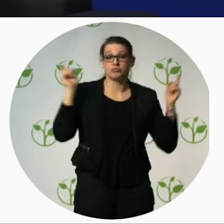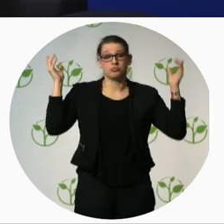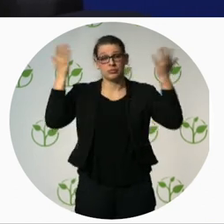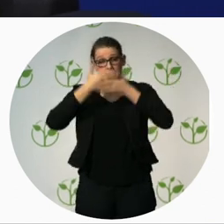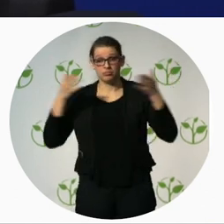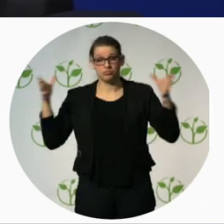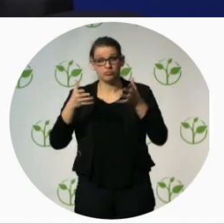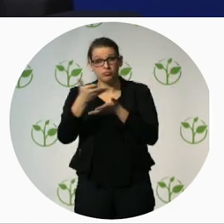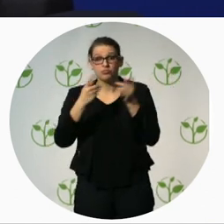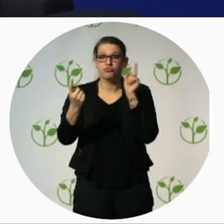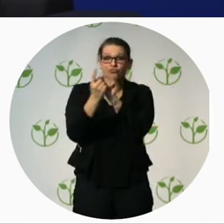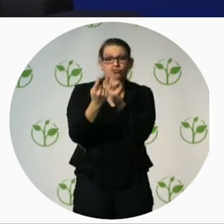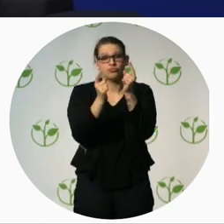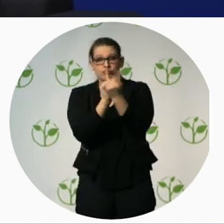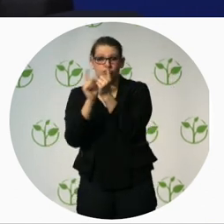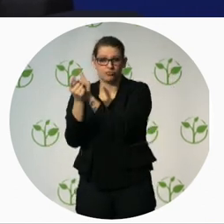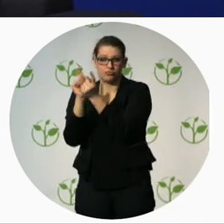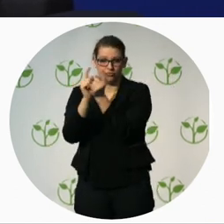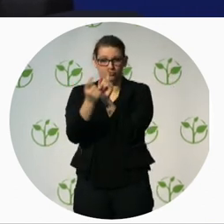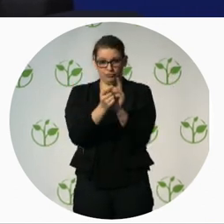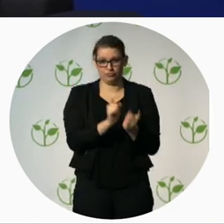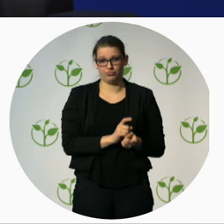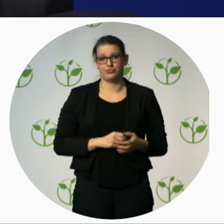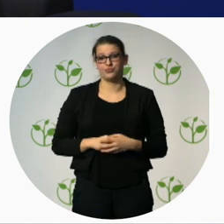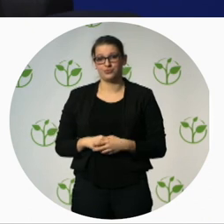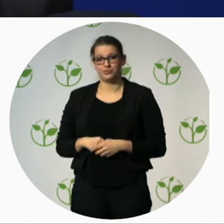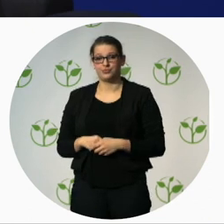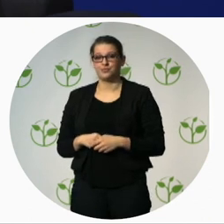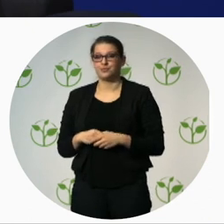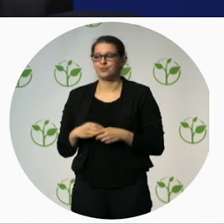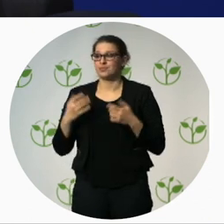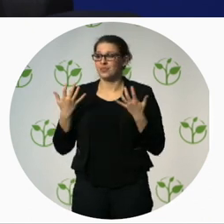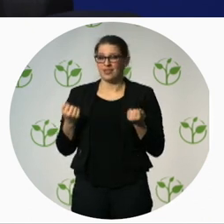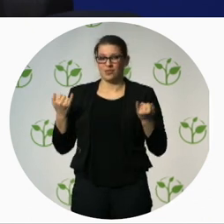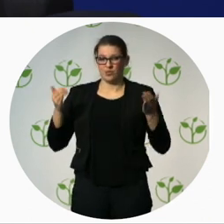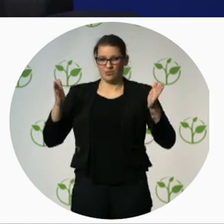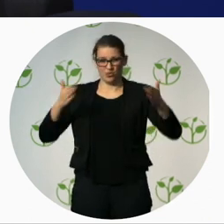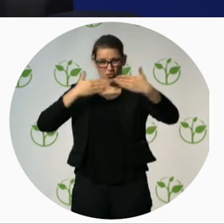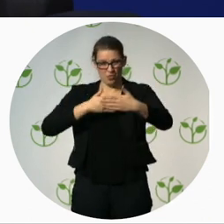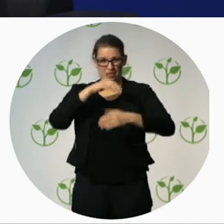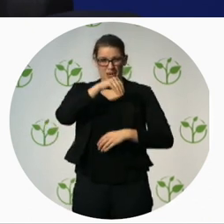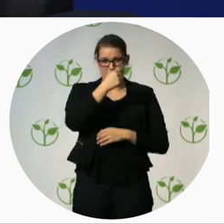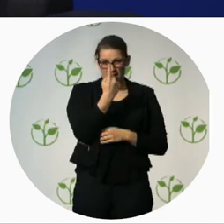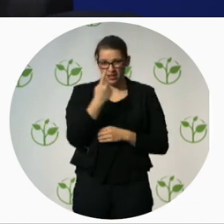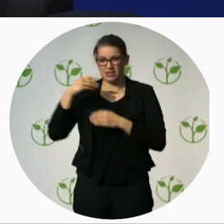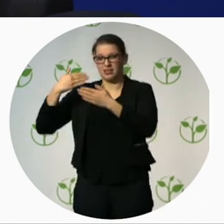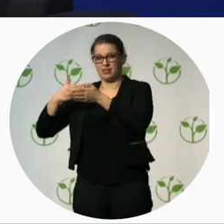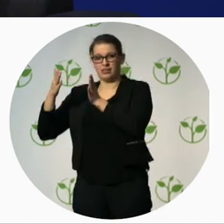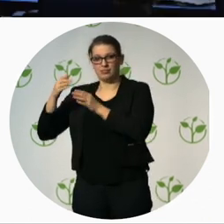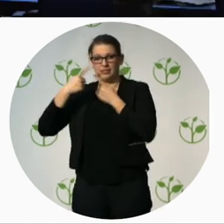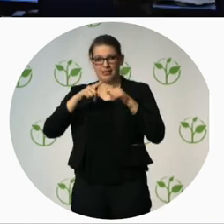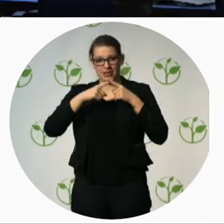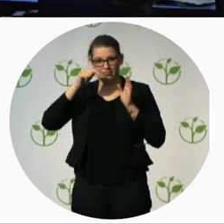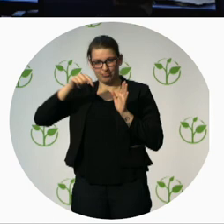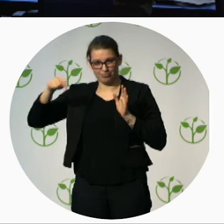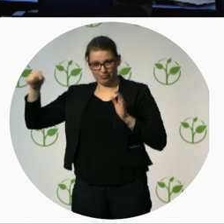get coffees in hand, and we have M1, M2, and M3. To start off in M1, we have universal